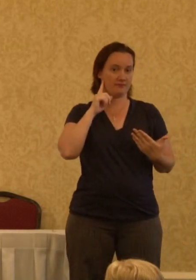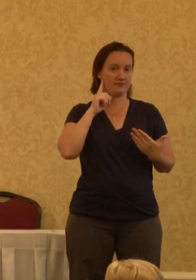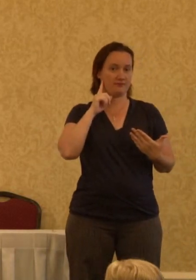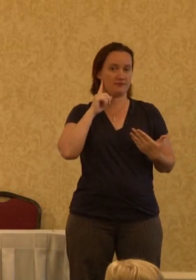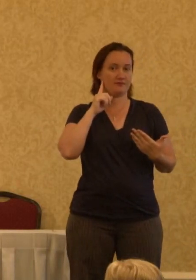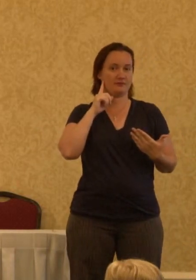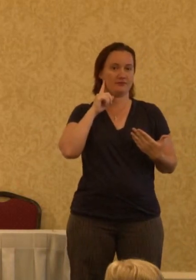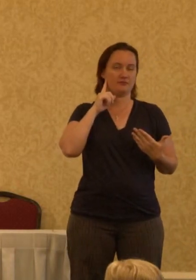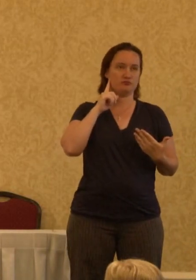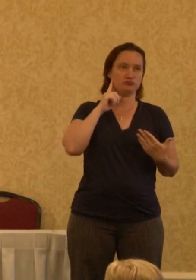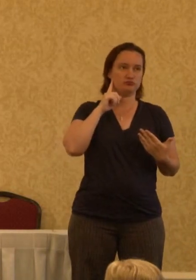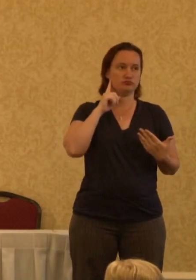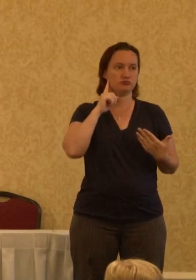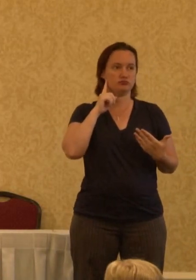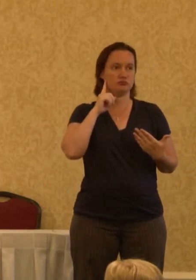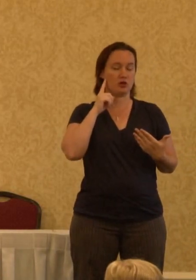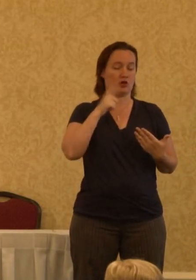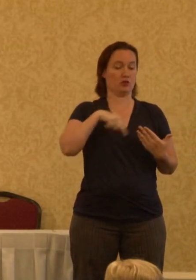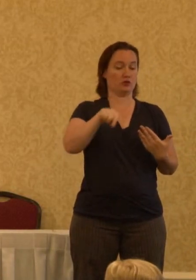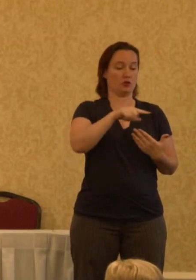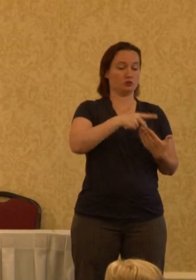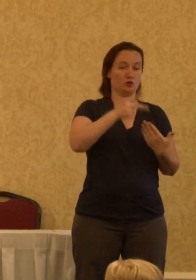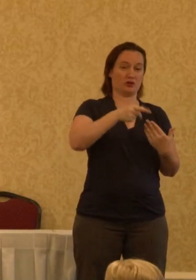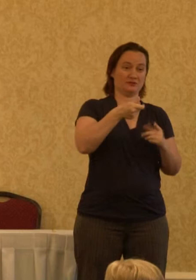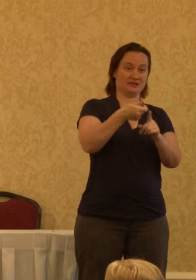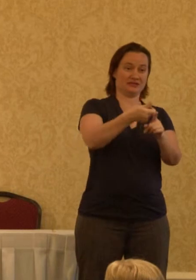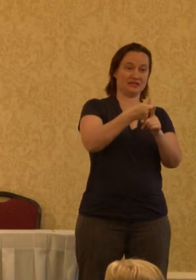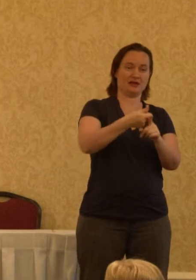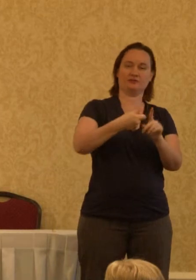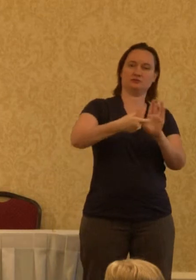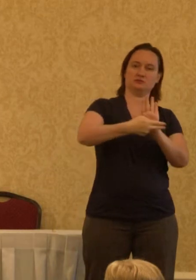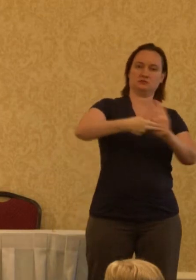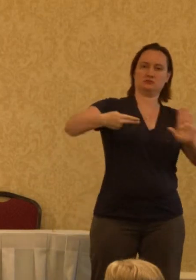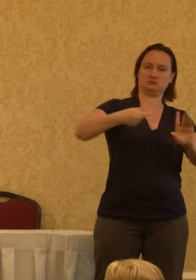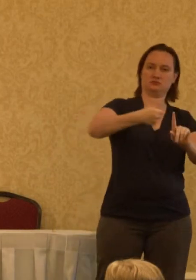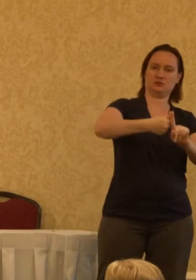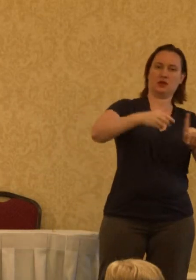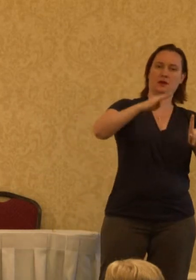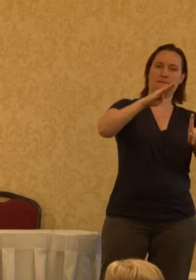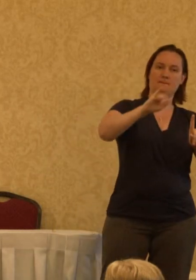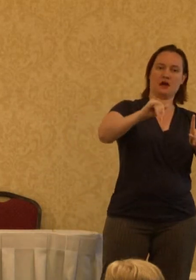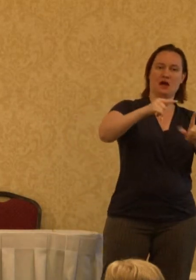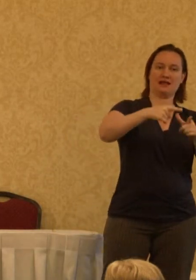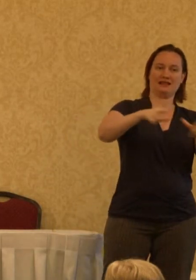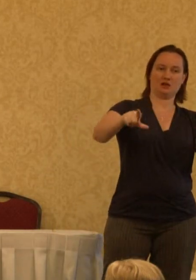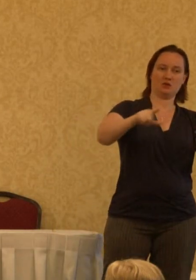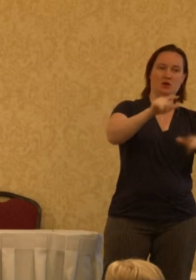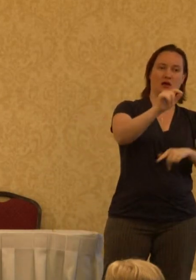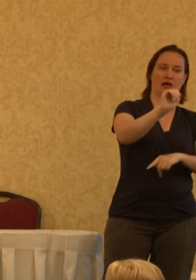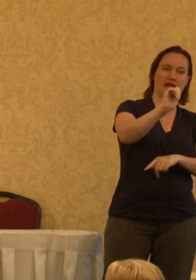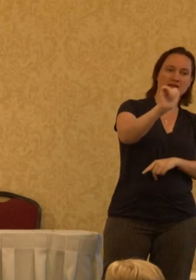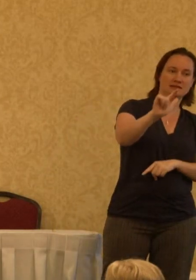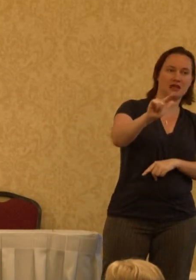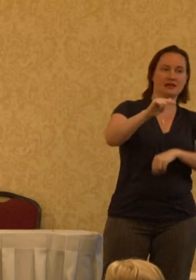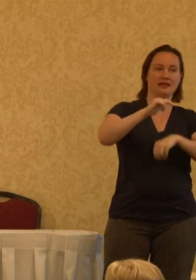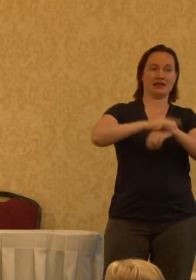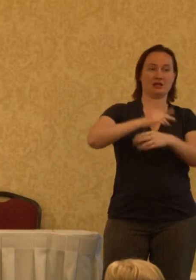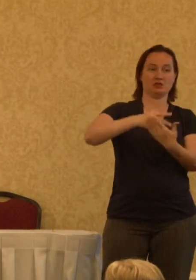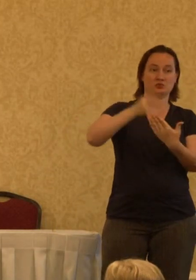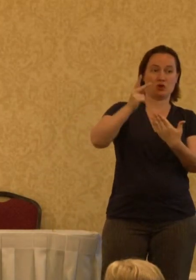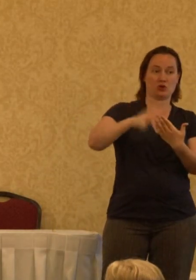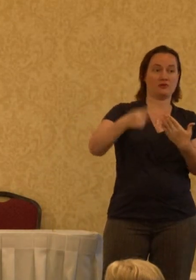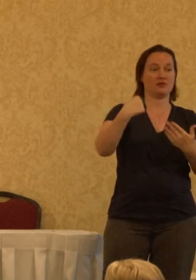primarily programs that define themselves as bilingual ASL English programs that have been using the